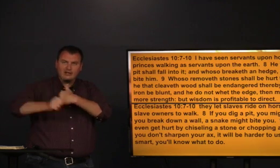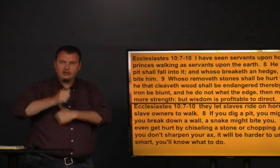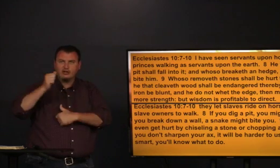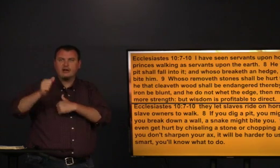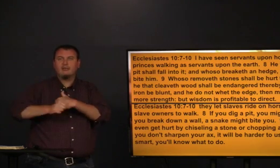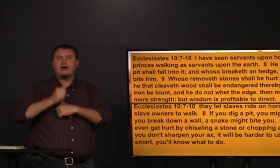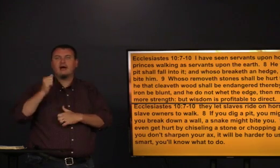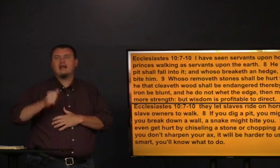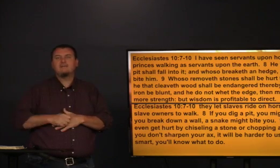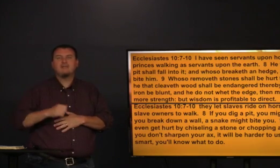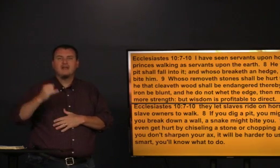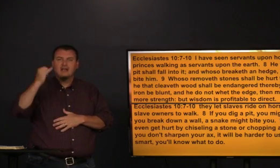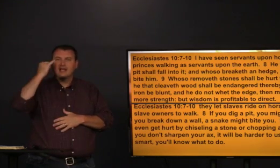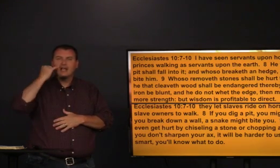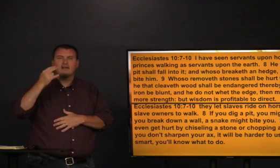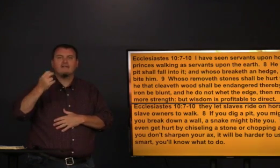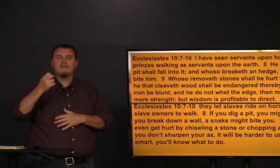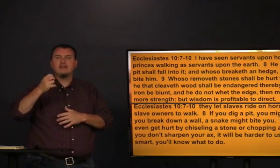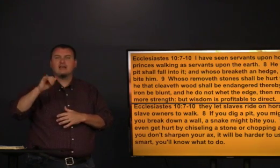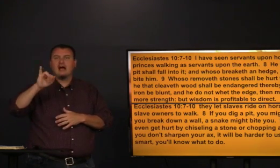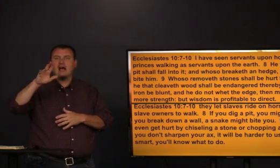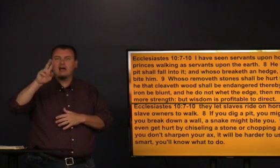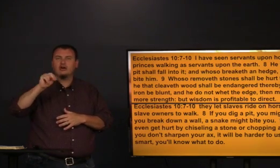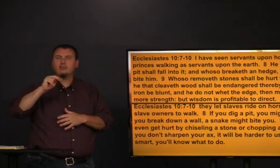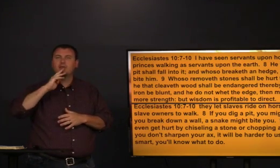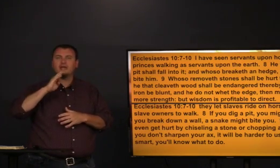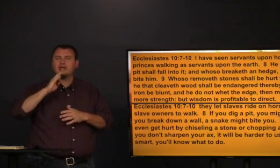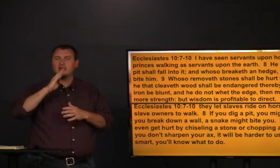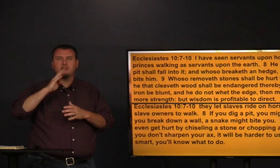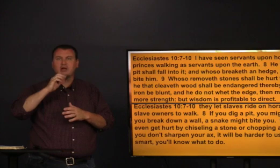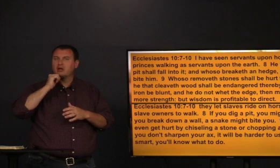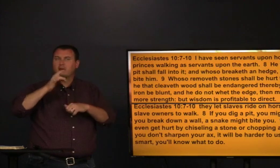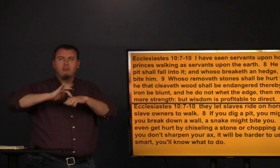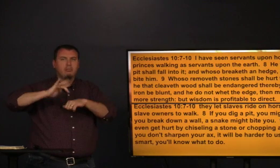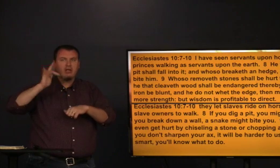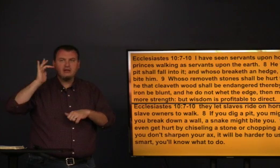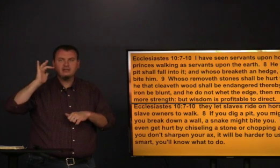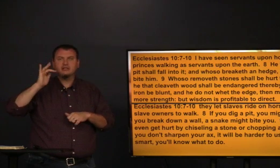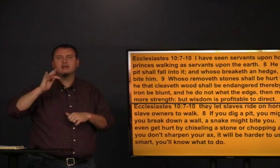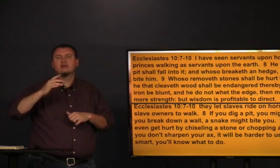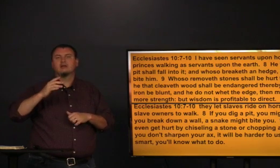endangered thereby. If the iron be blunt,